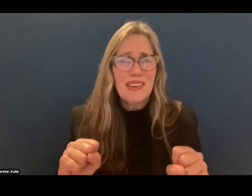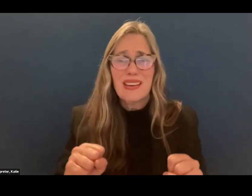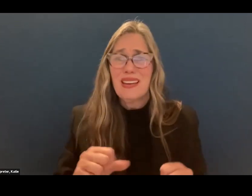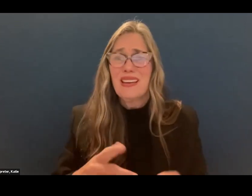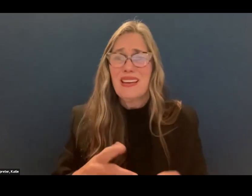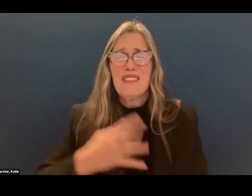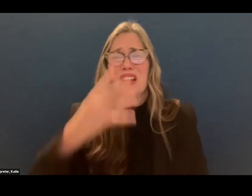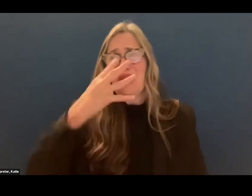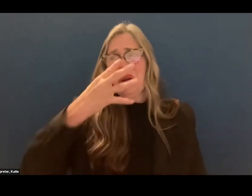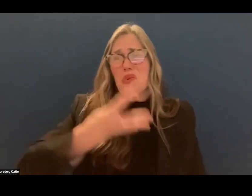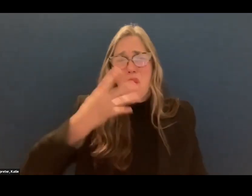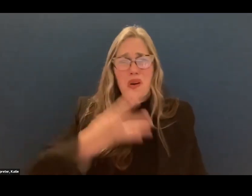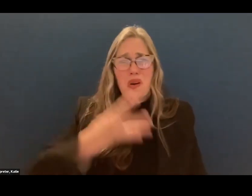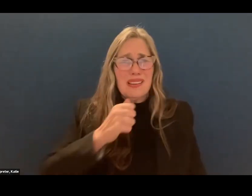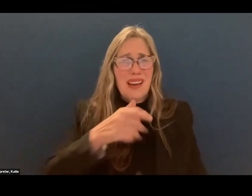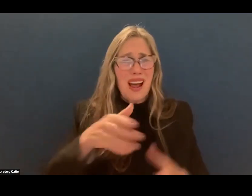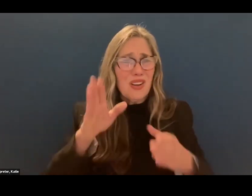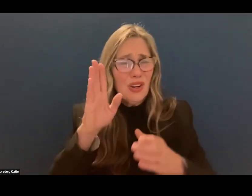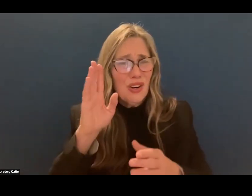And it is in the system.